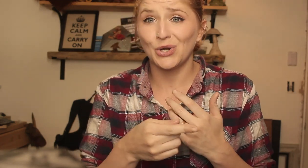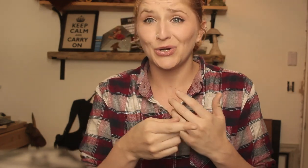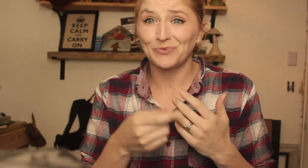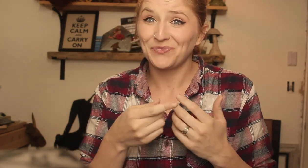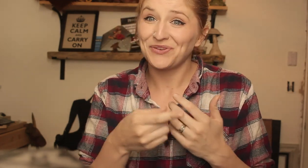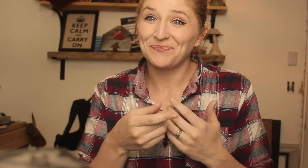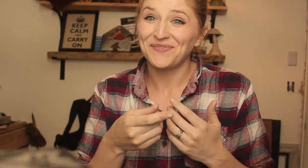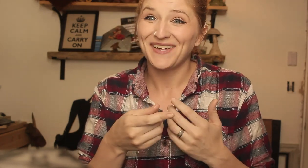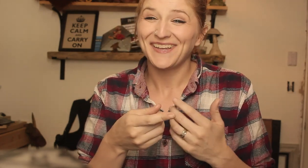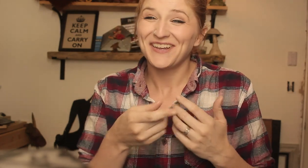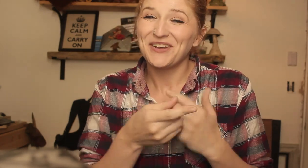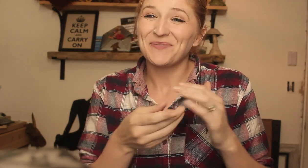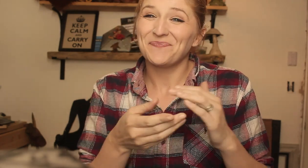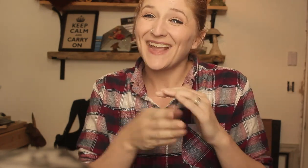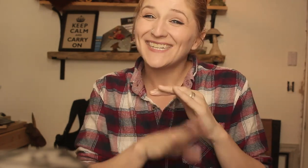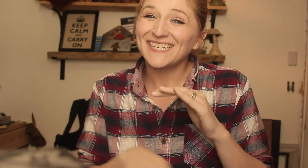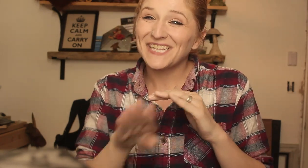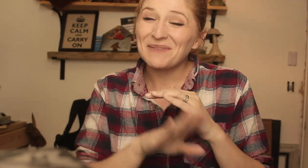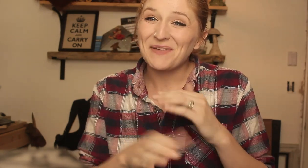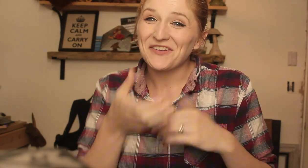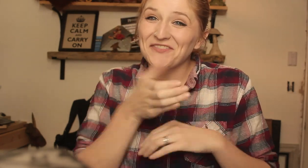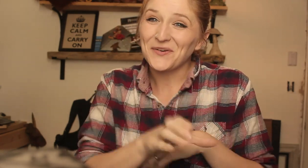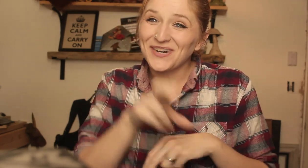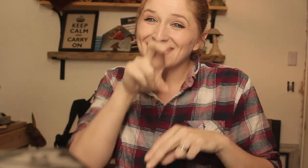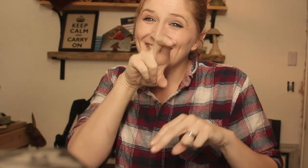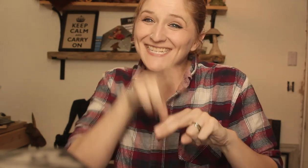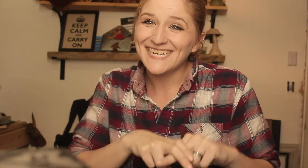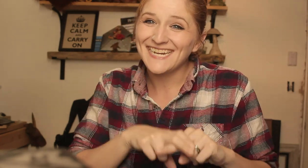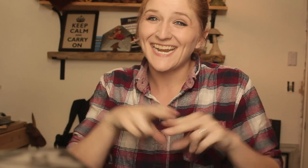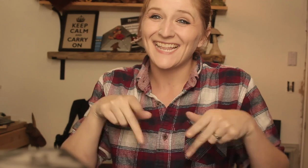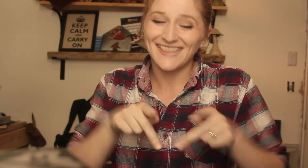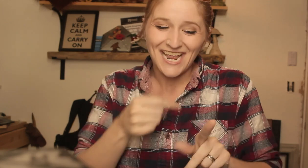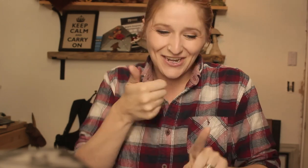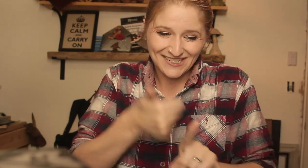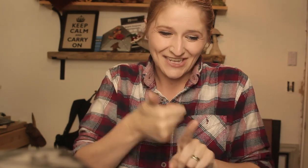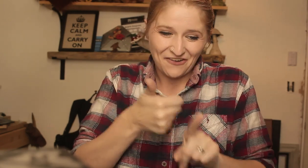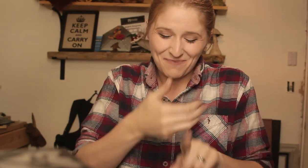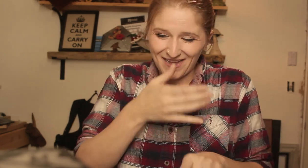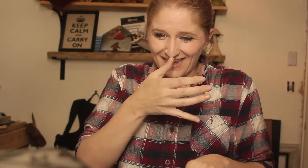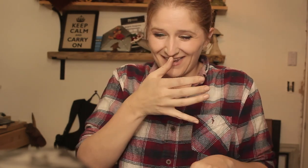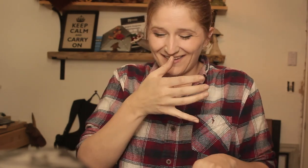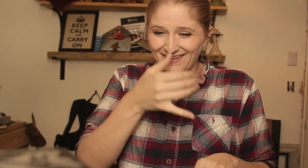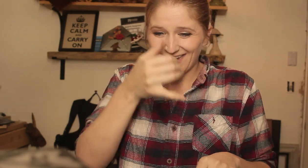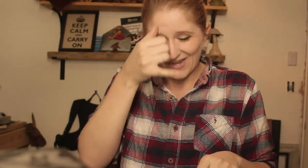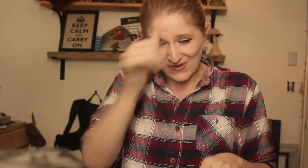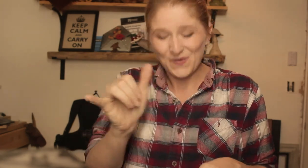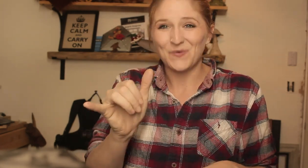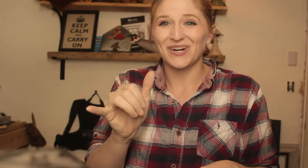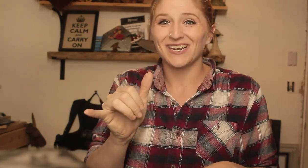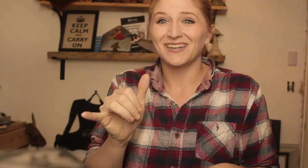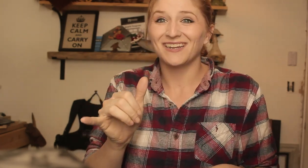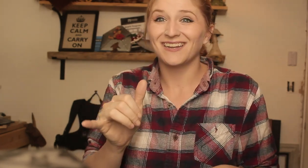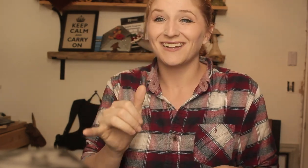You're basically being forced to sit and let yourself be ignored.